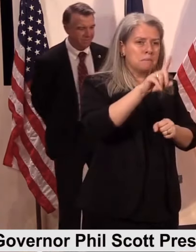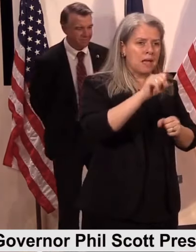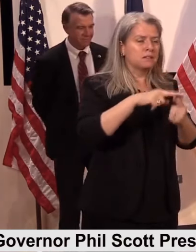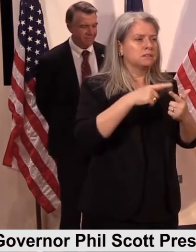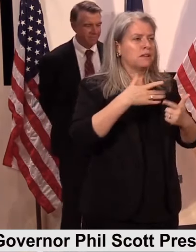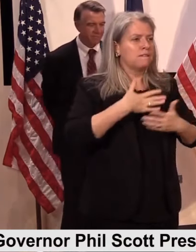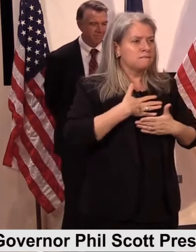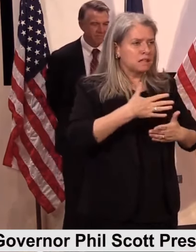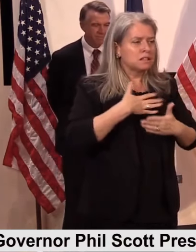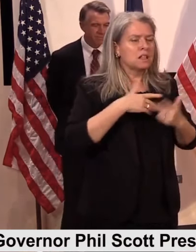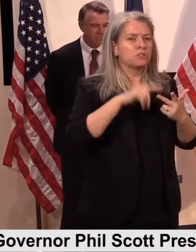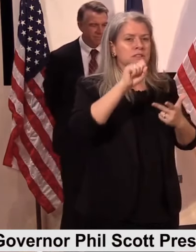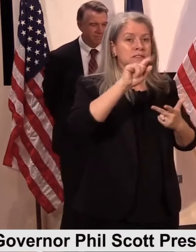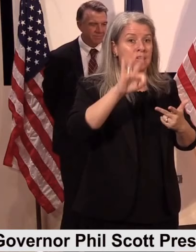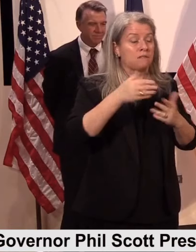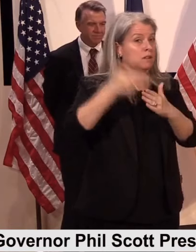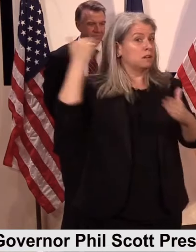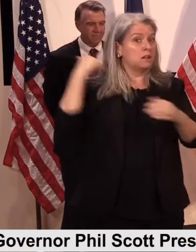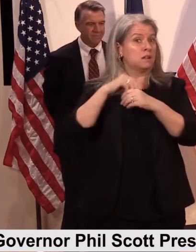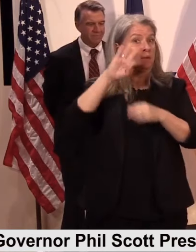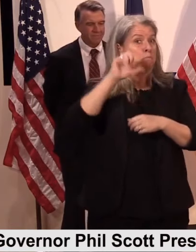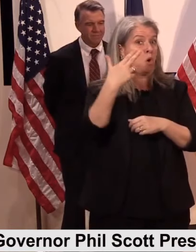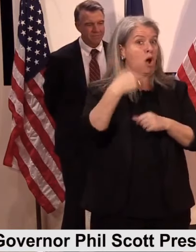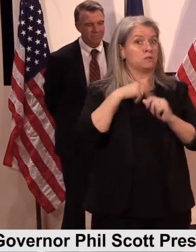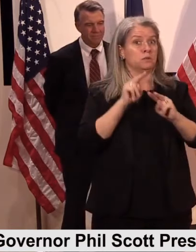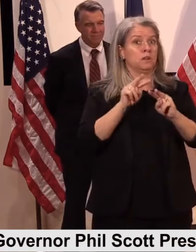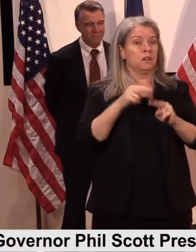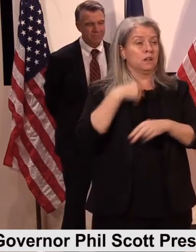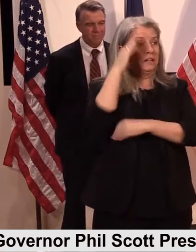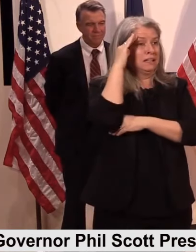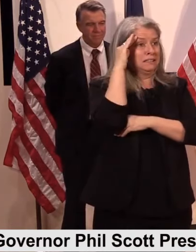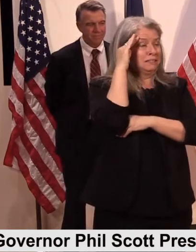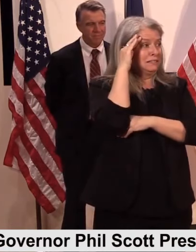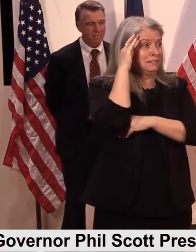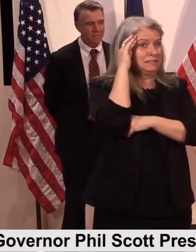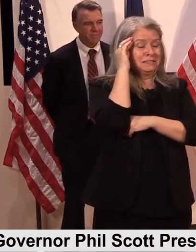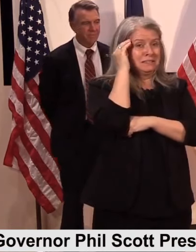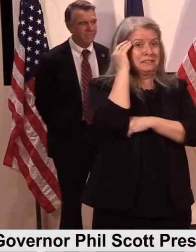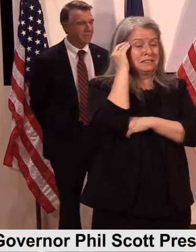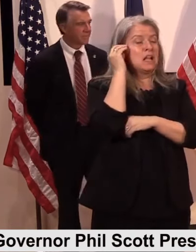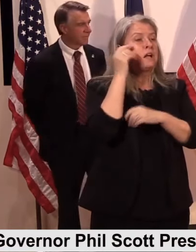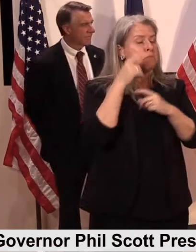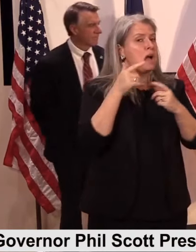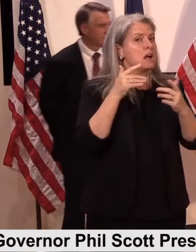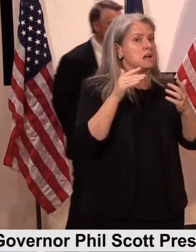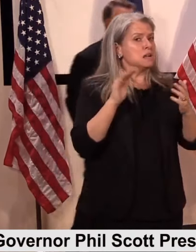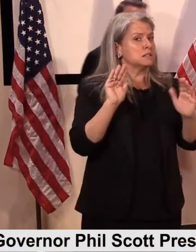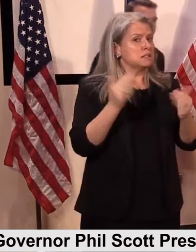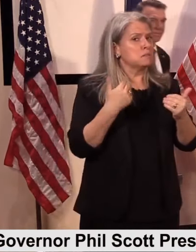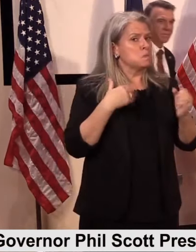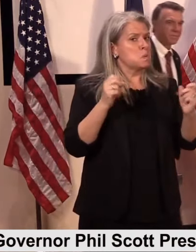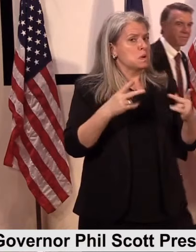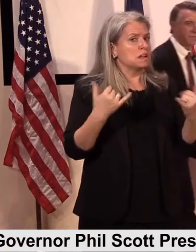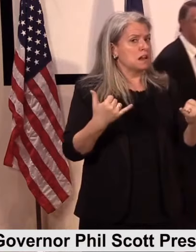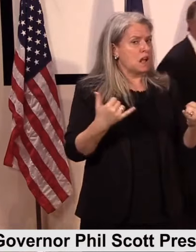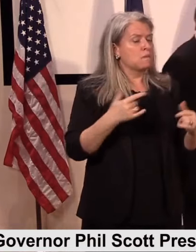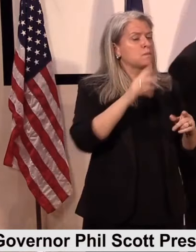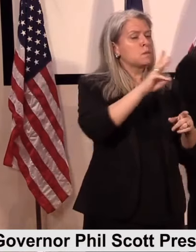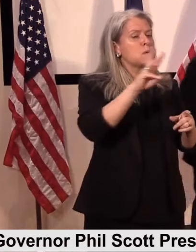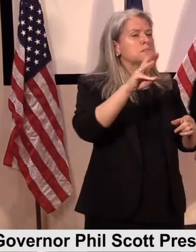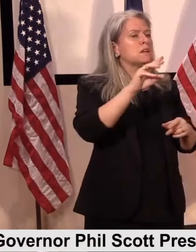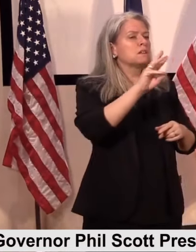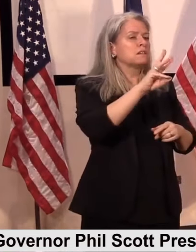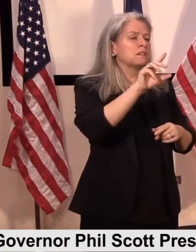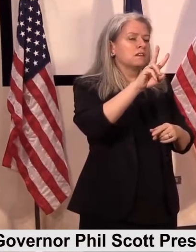in March that just kept us awake. So thank you. Okay, The website is